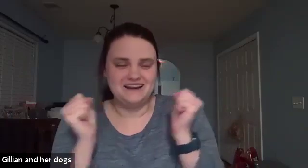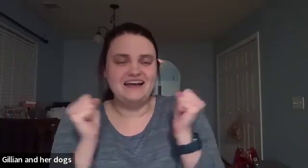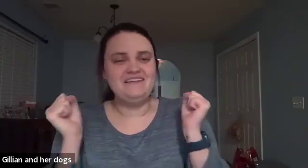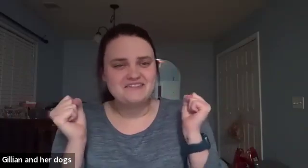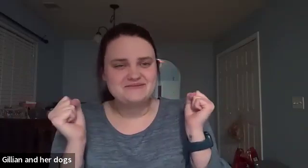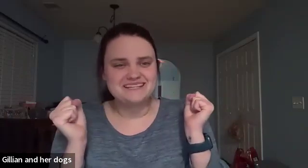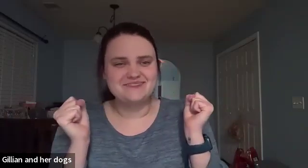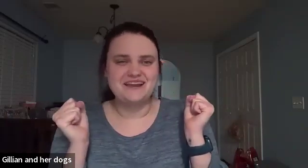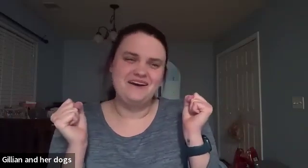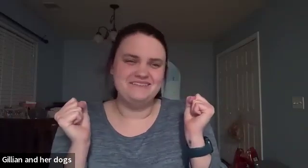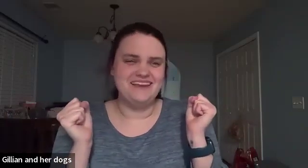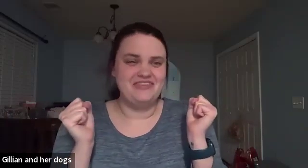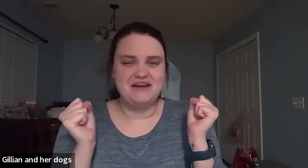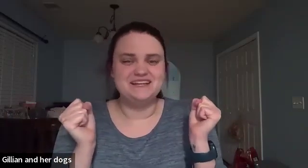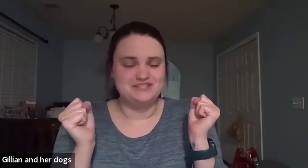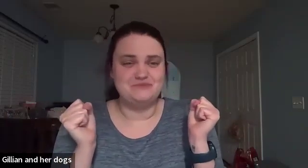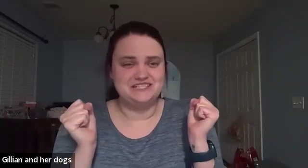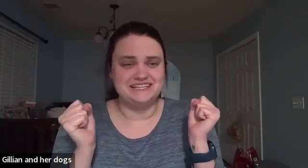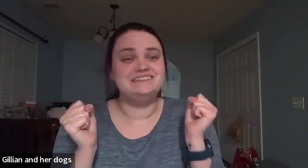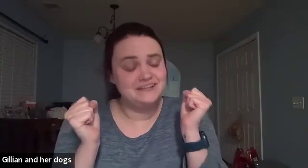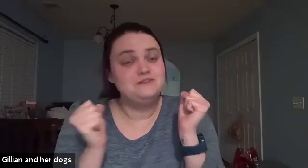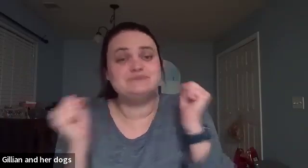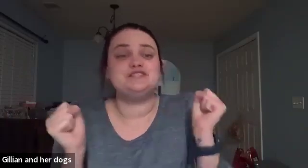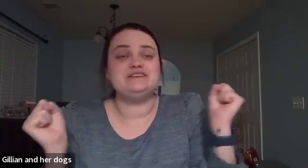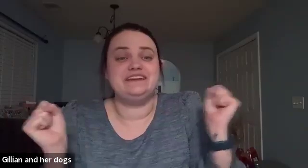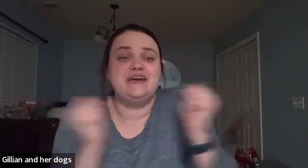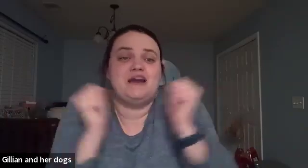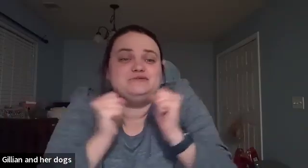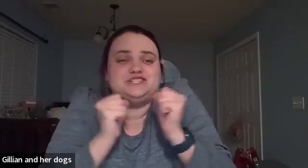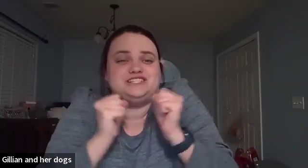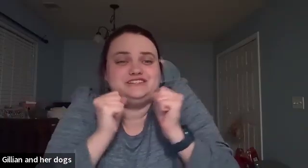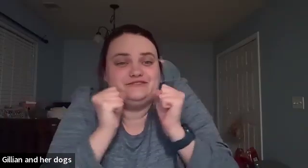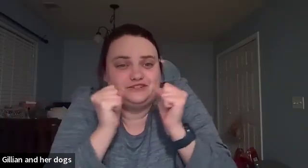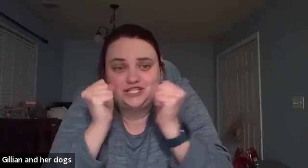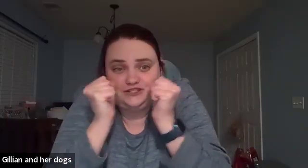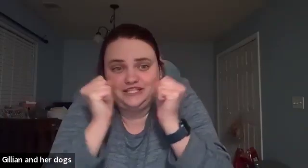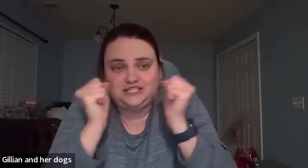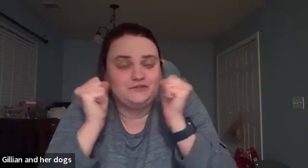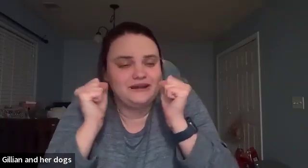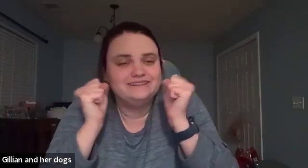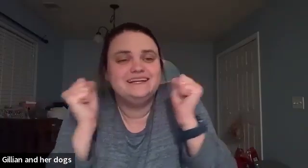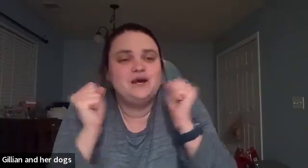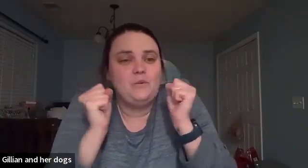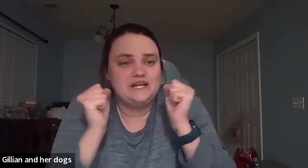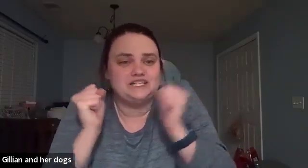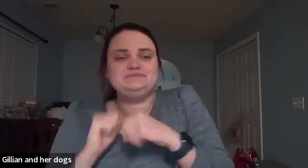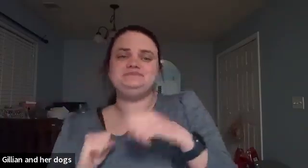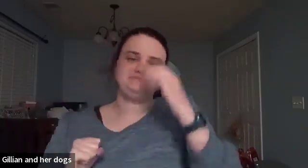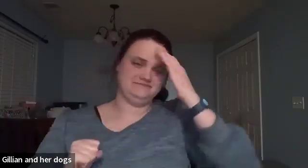Winter. I love it because I'm like, oh yeah, that makes so much sense. Literally, especially today where everyone's just sitting there like shivering. Winter.